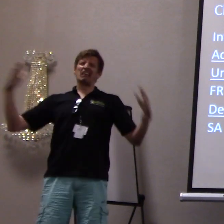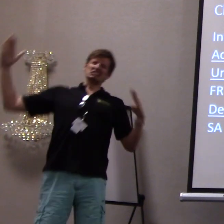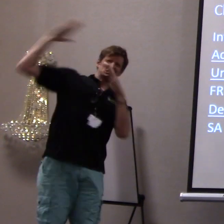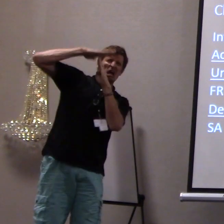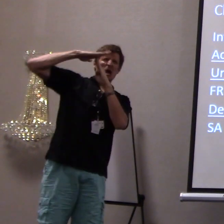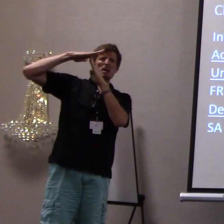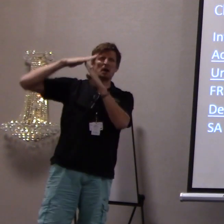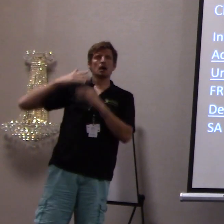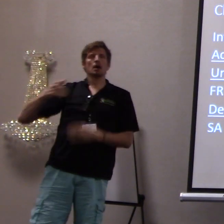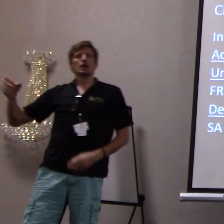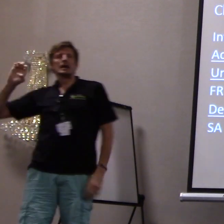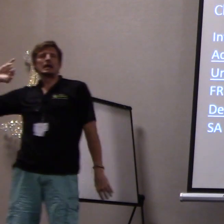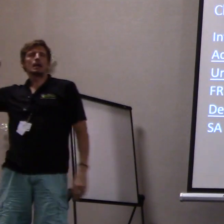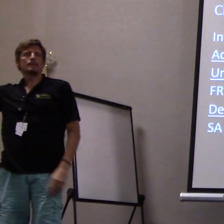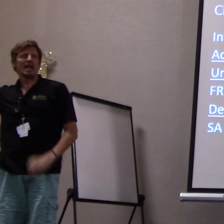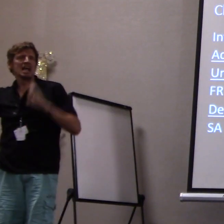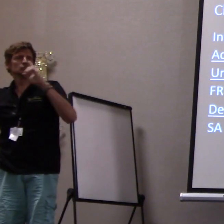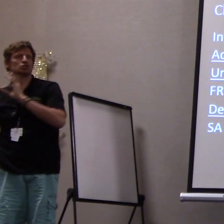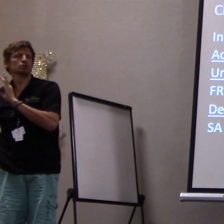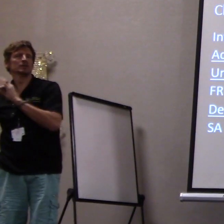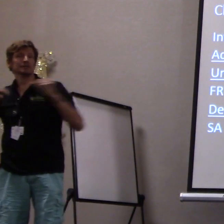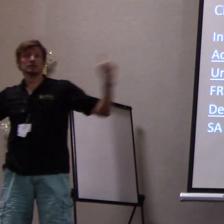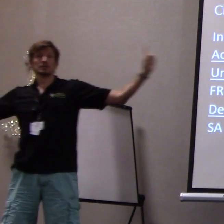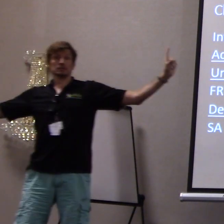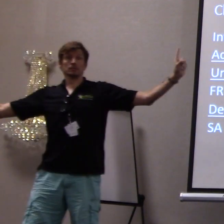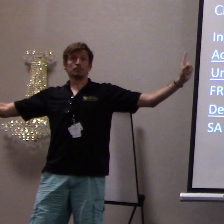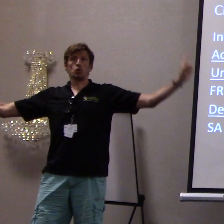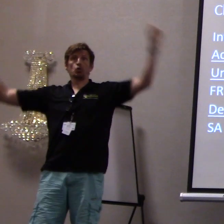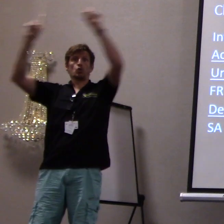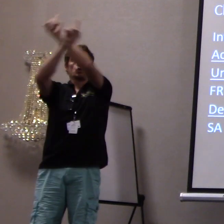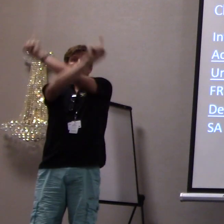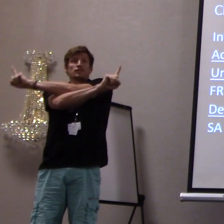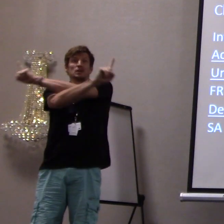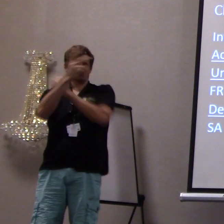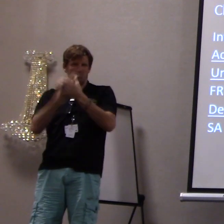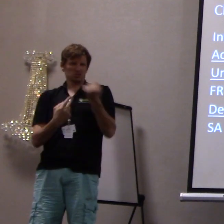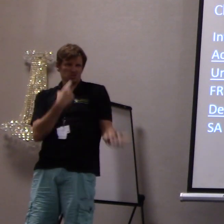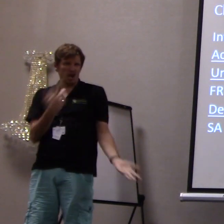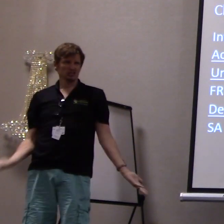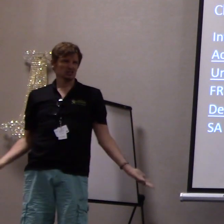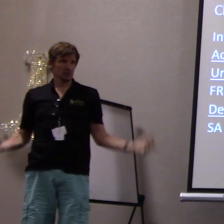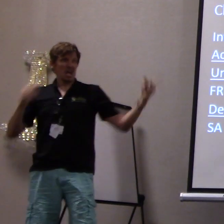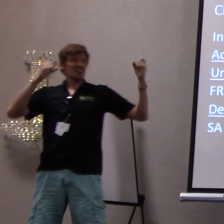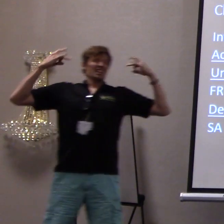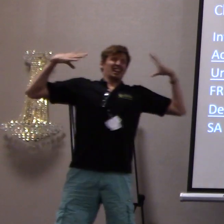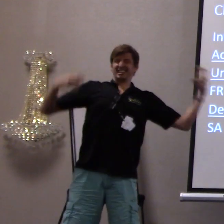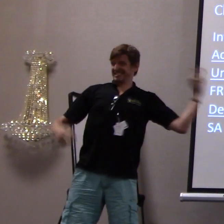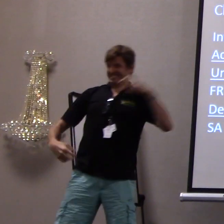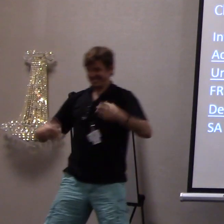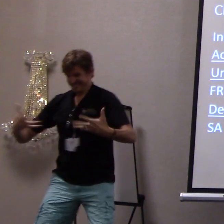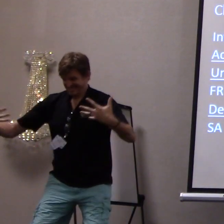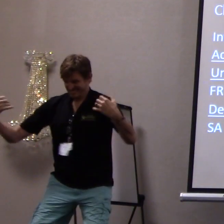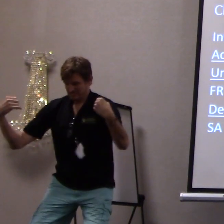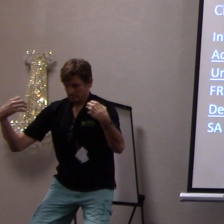is certified, licensed, the top, and EIPA interpreting comparatively. If you switched them, they both